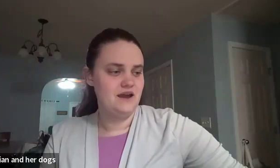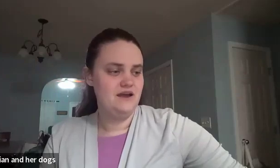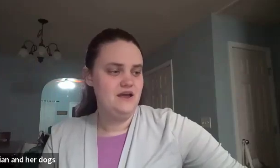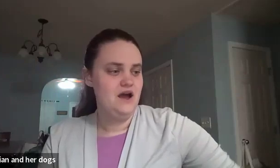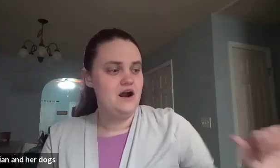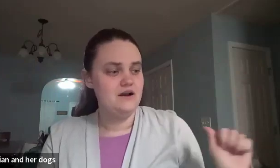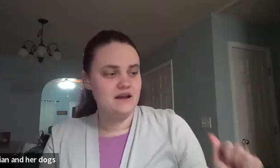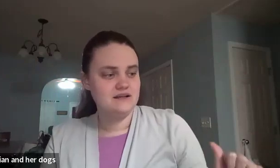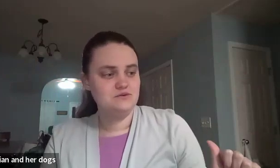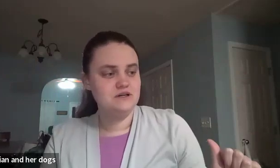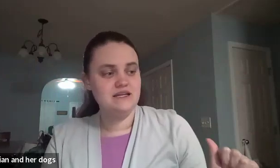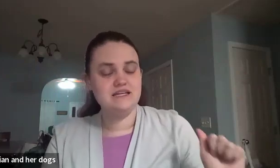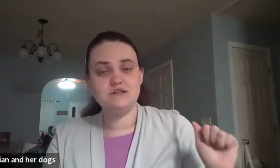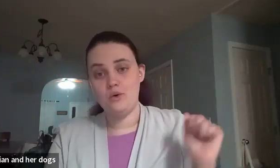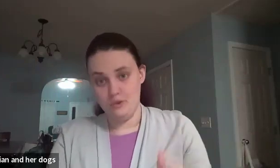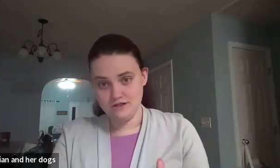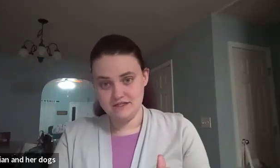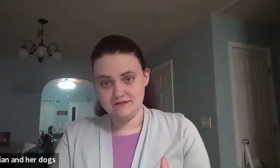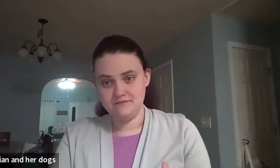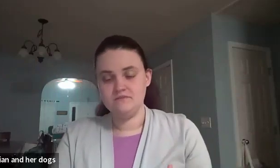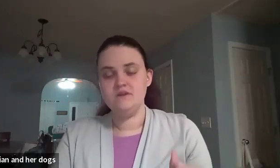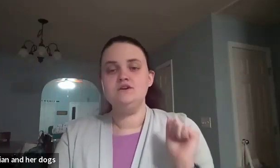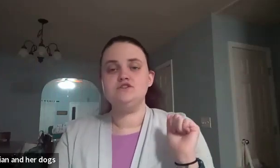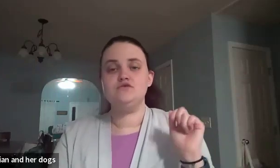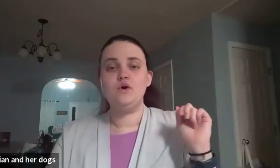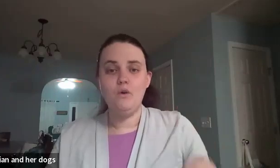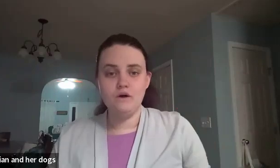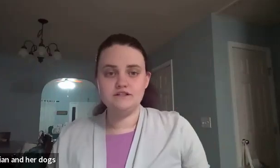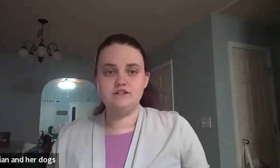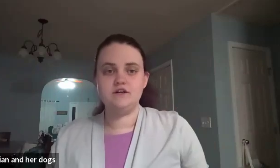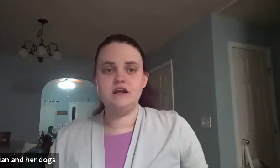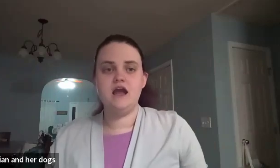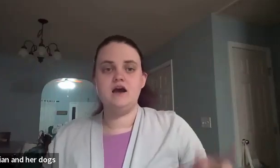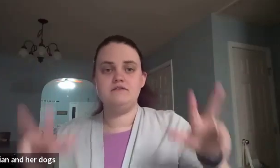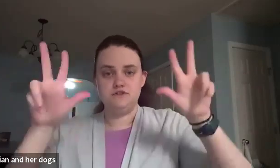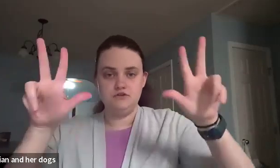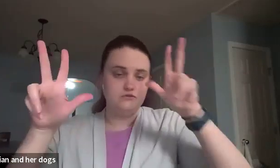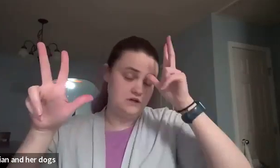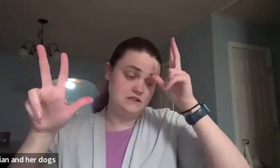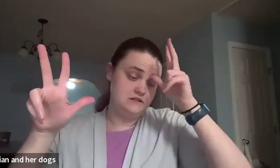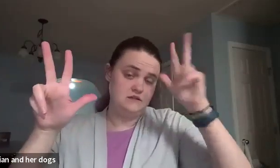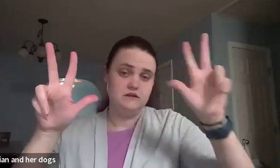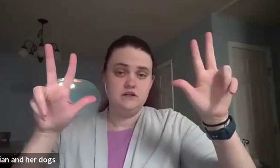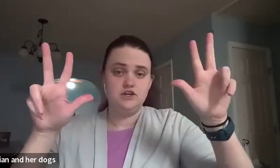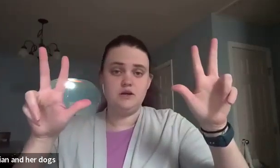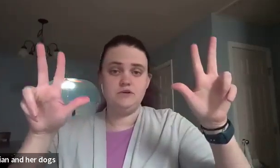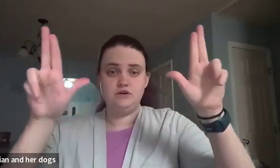Okay. Our next one is horse. So for horse, you're going to have two threes. You're going to put